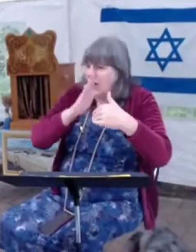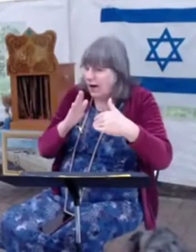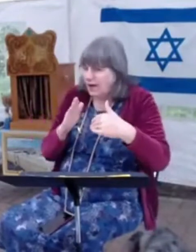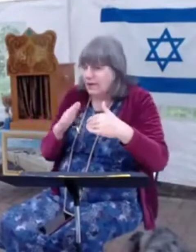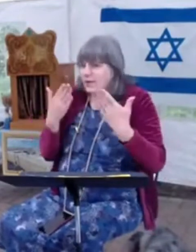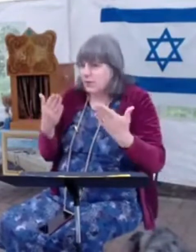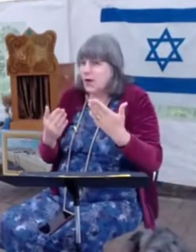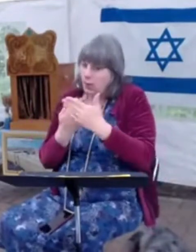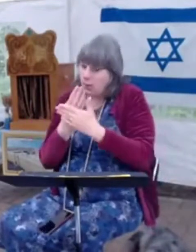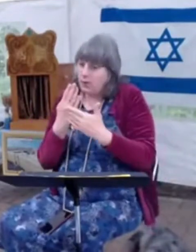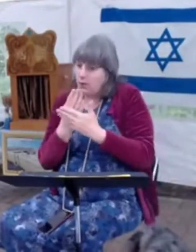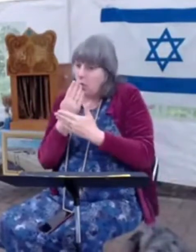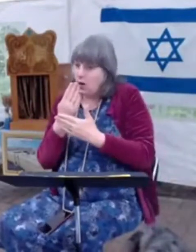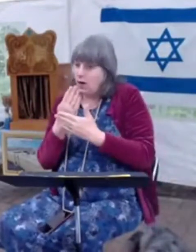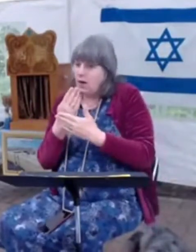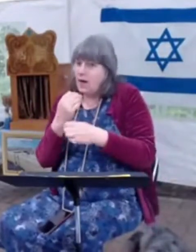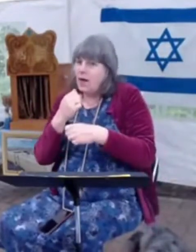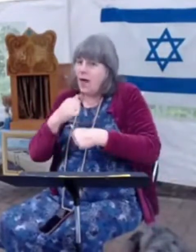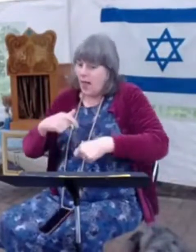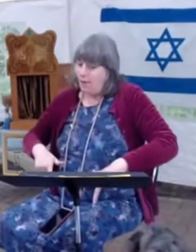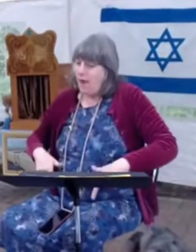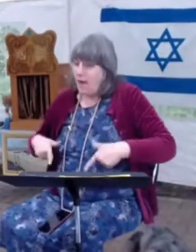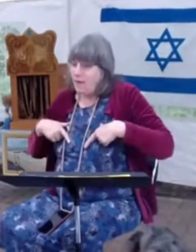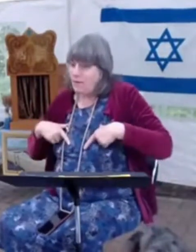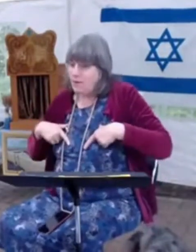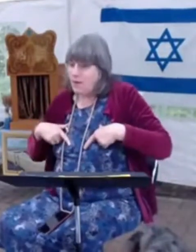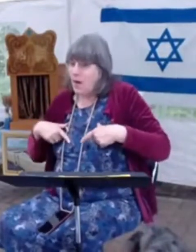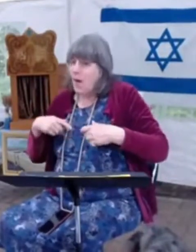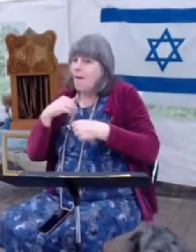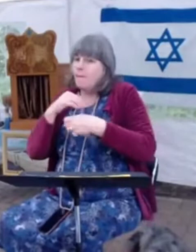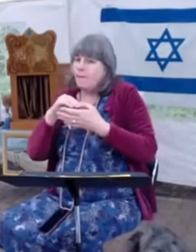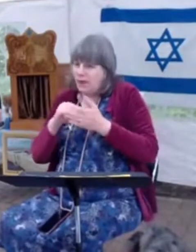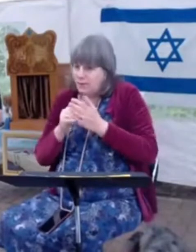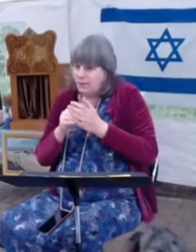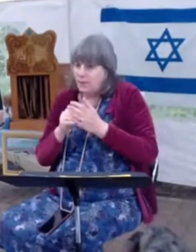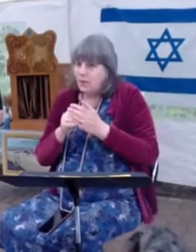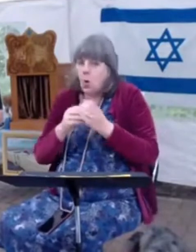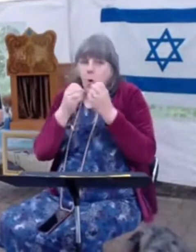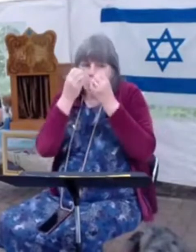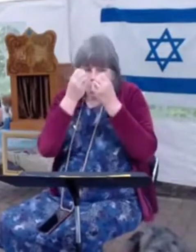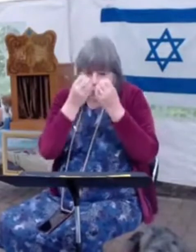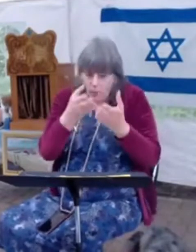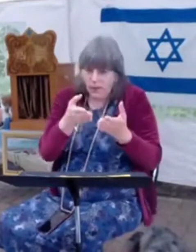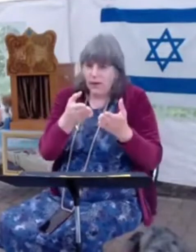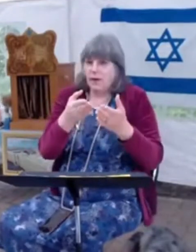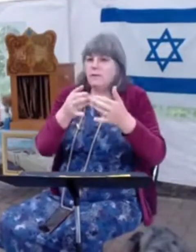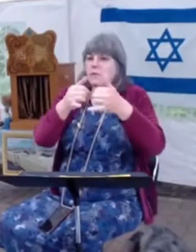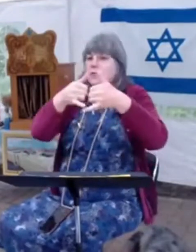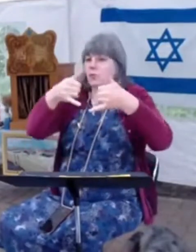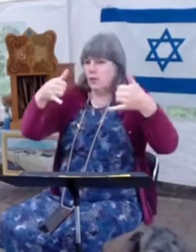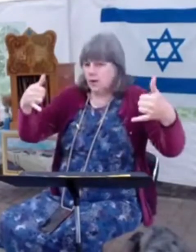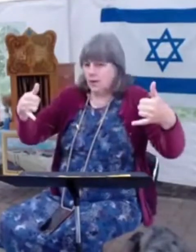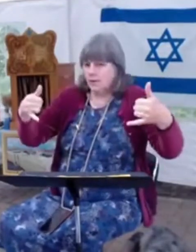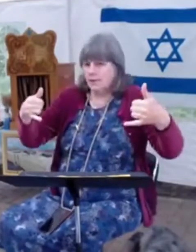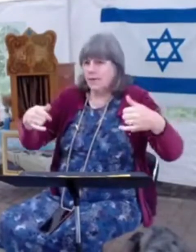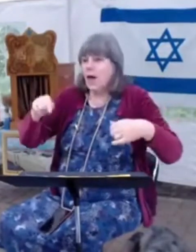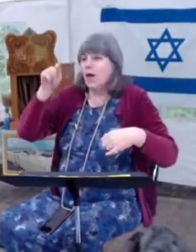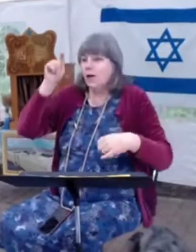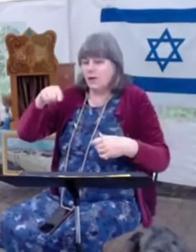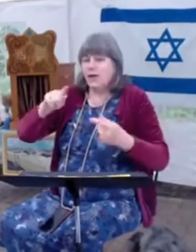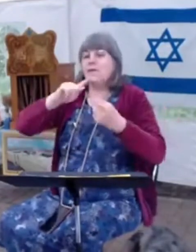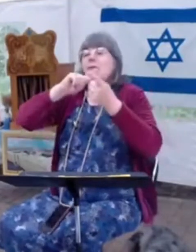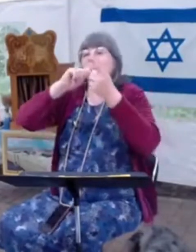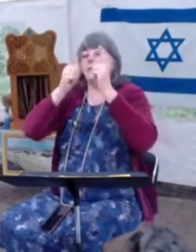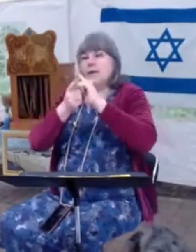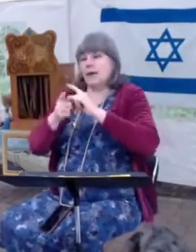obedience. Torah and a Torah observance requires a change of lifestyle, just like